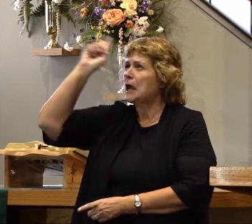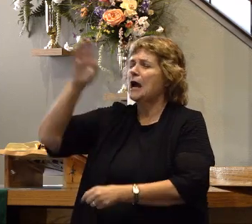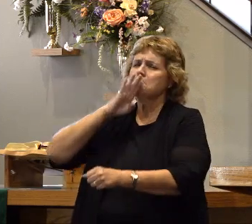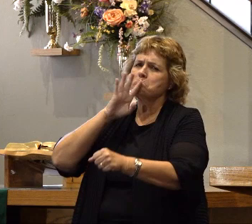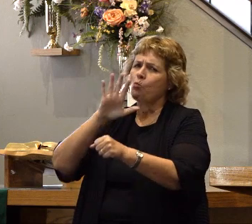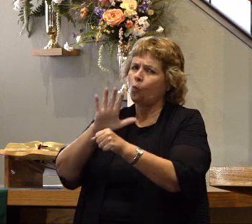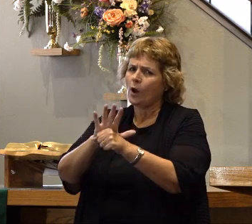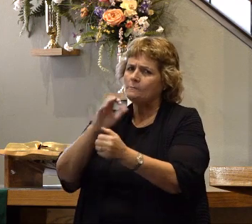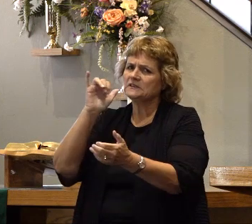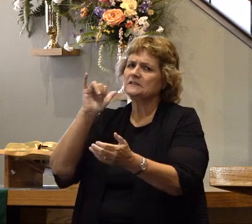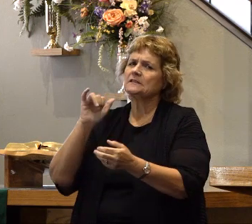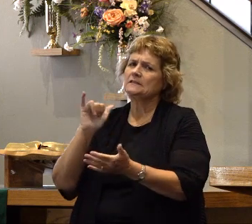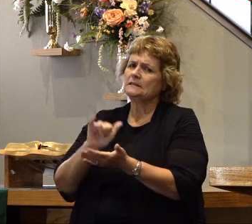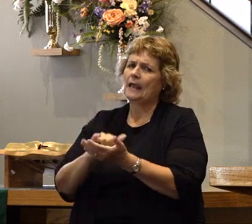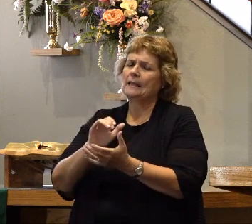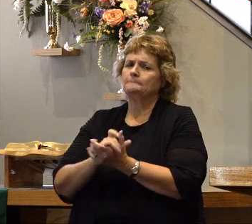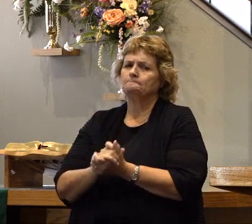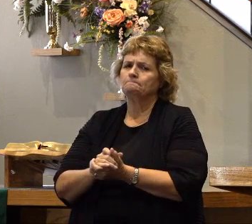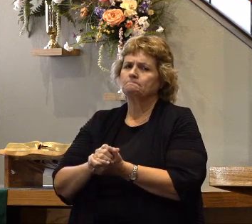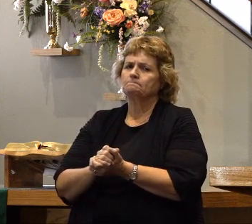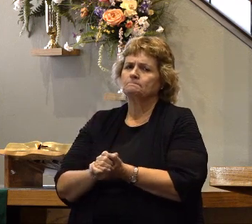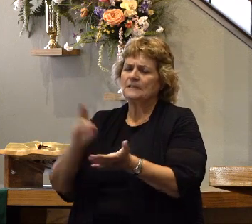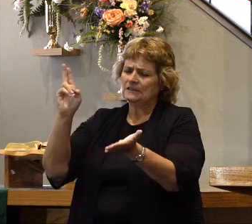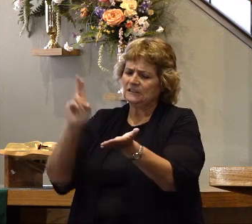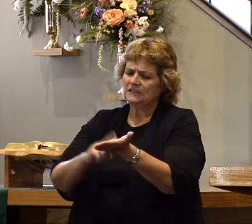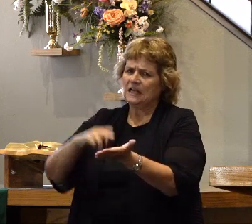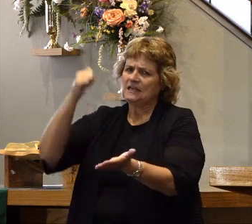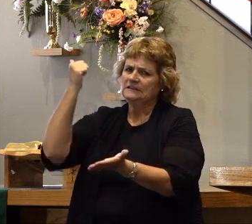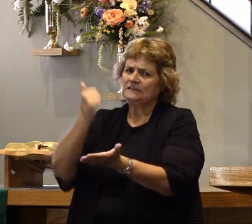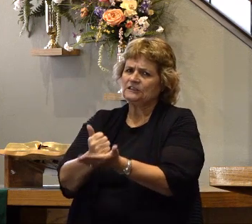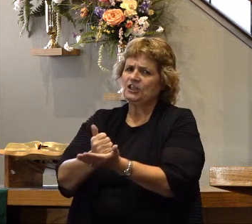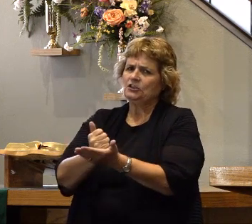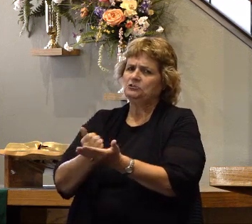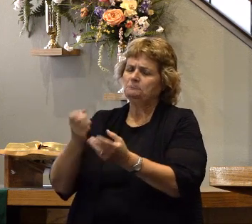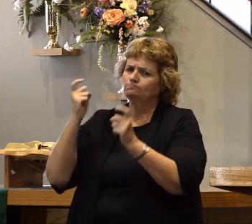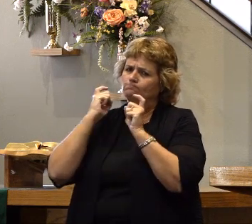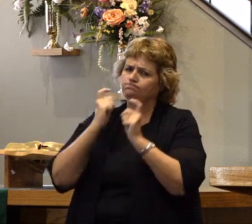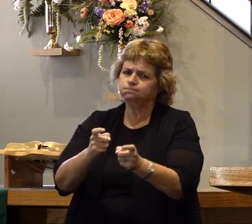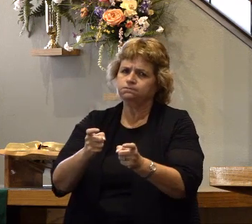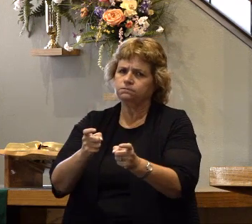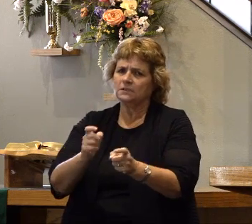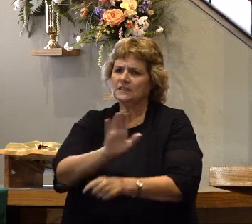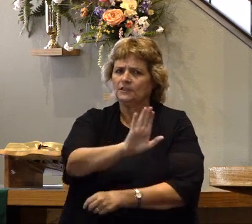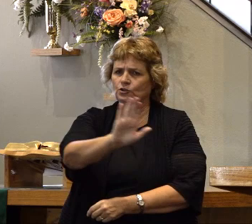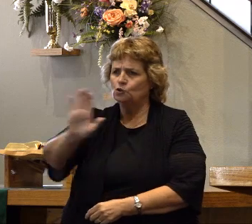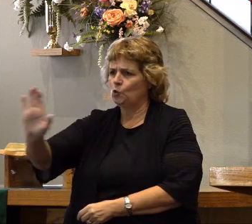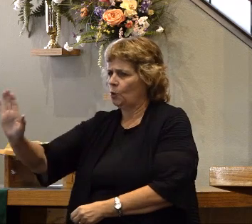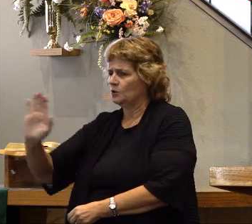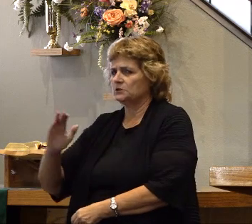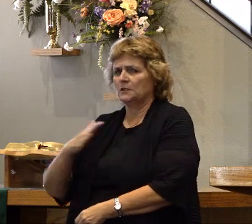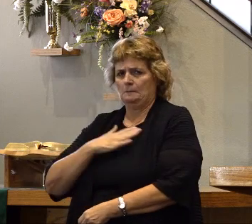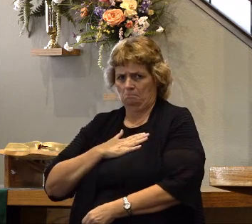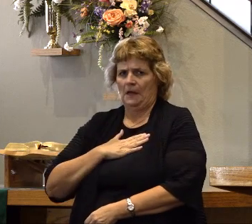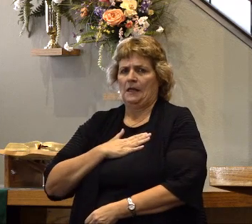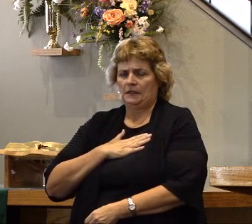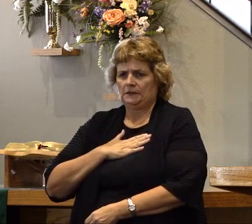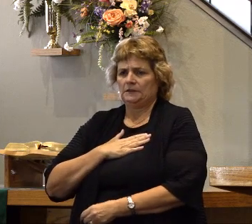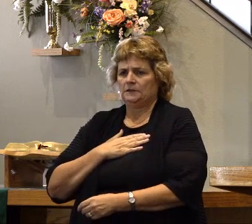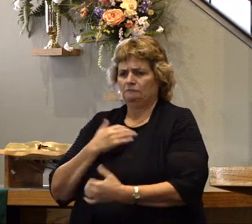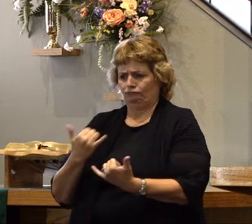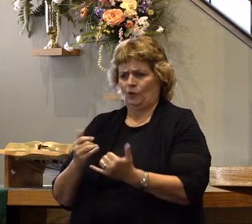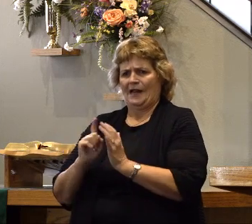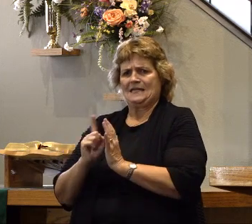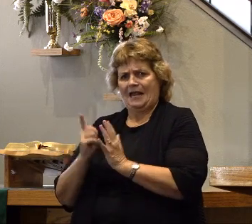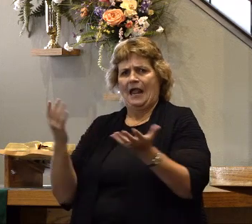that. Signed, sealed, delivered, it's yours. Even this very moment. But in